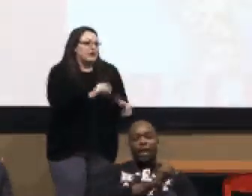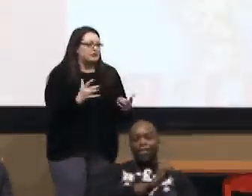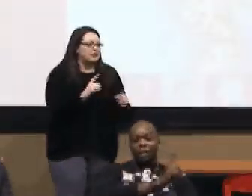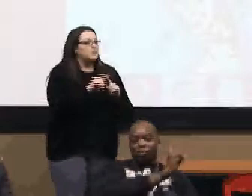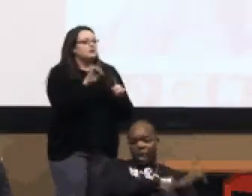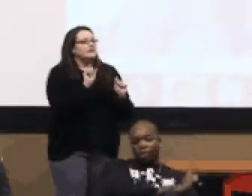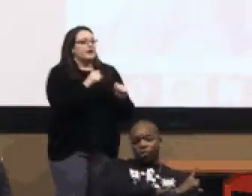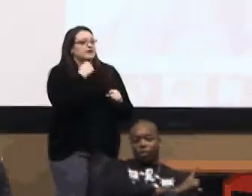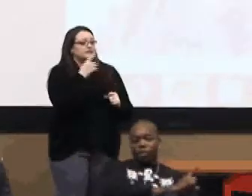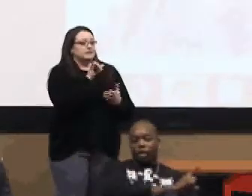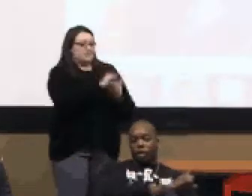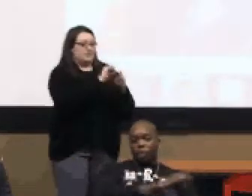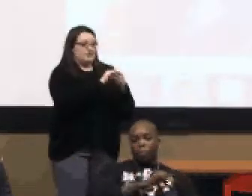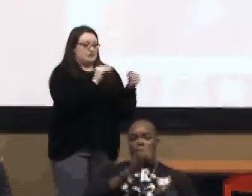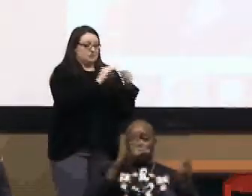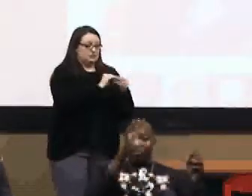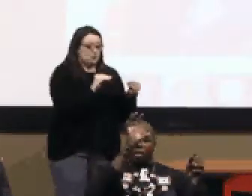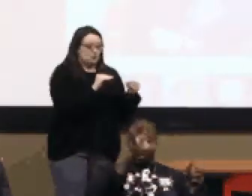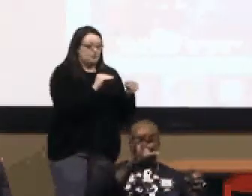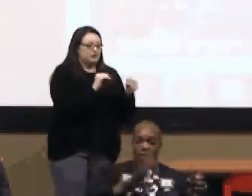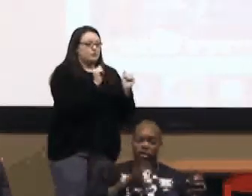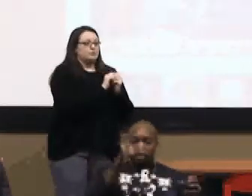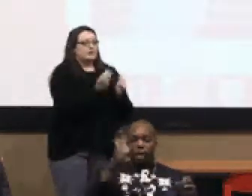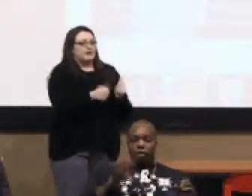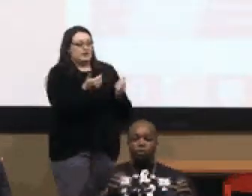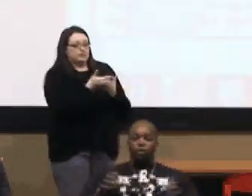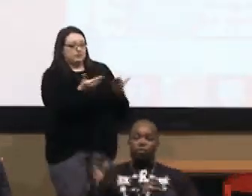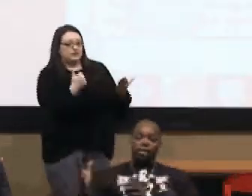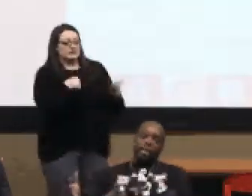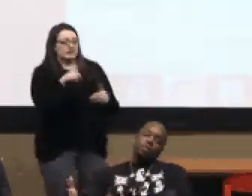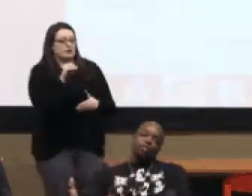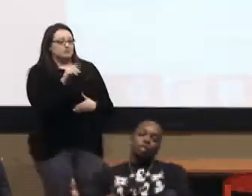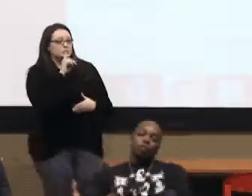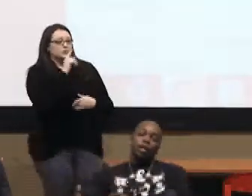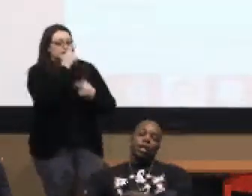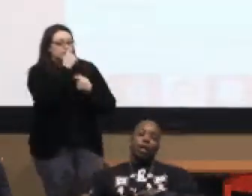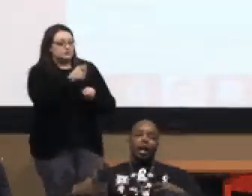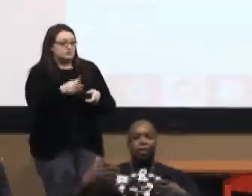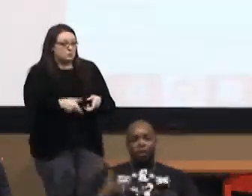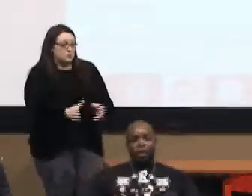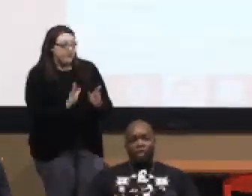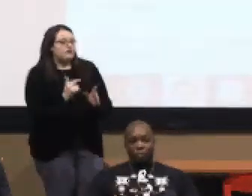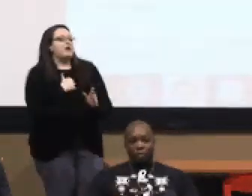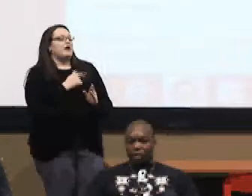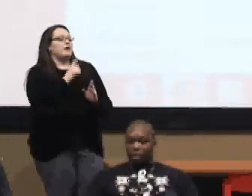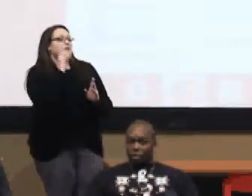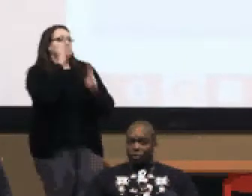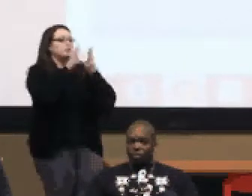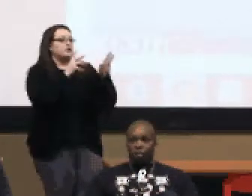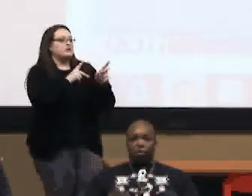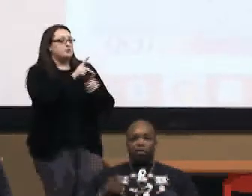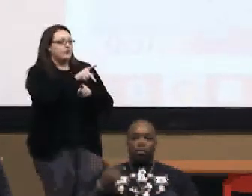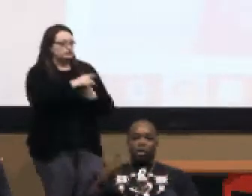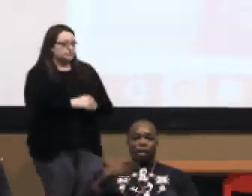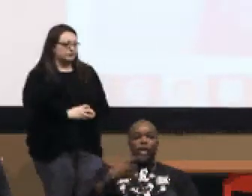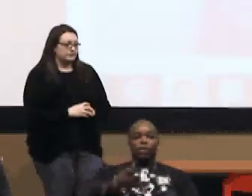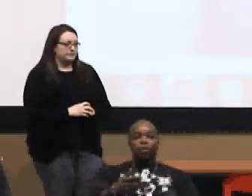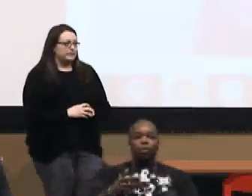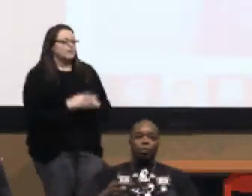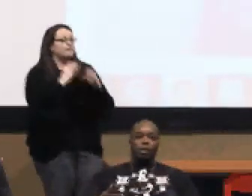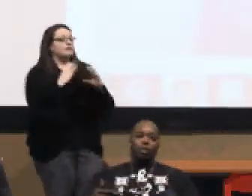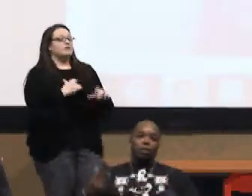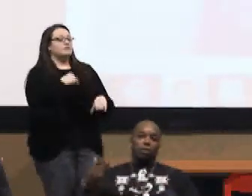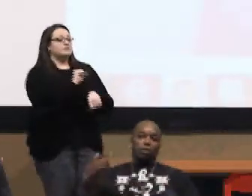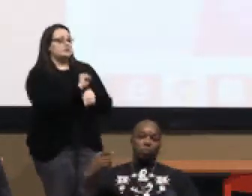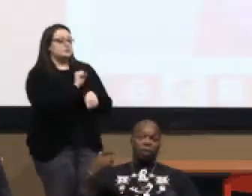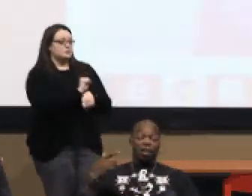But if I can tell that story along with the other things I do in a really interesting way, I'm a creative professional. The clients I